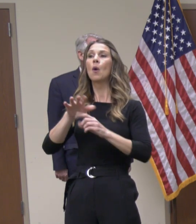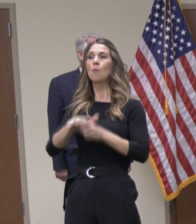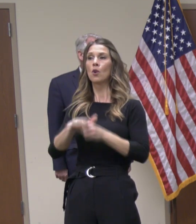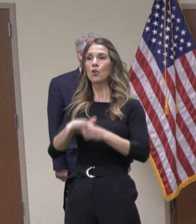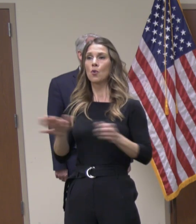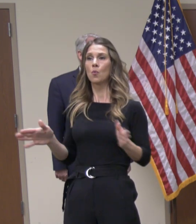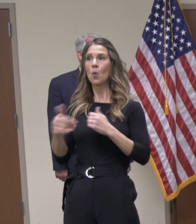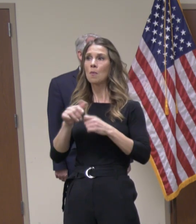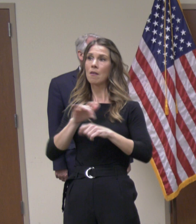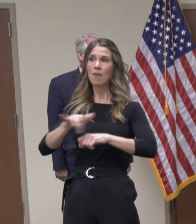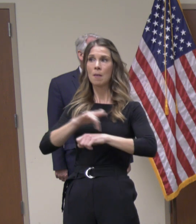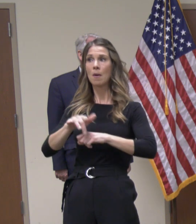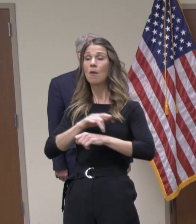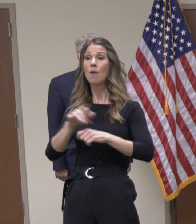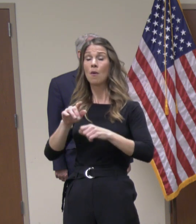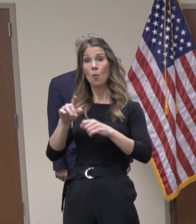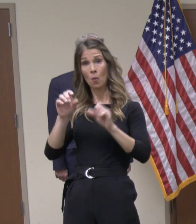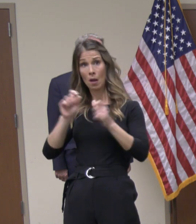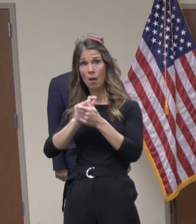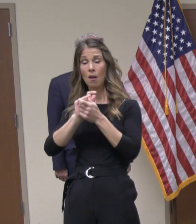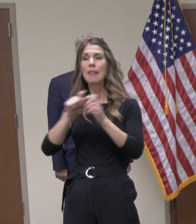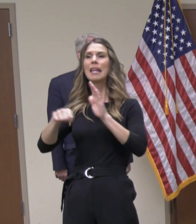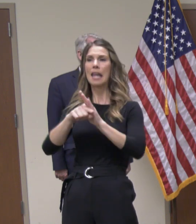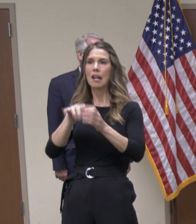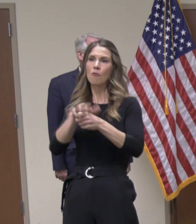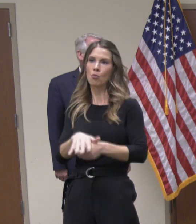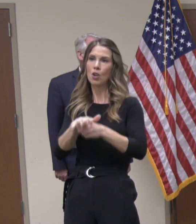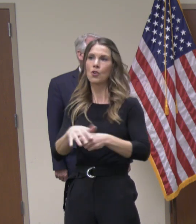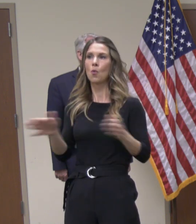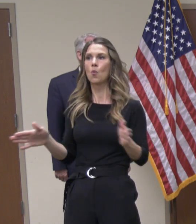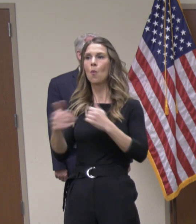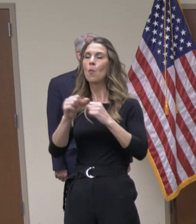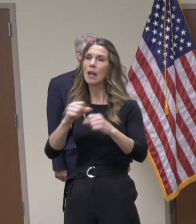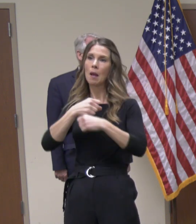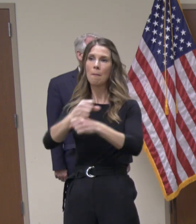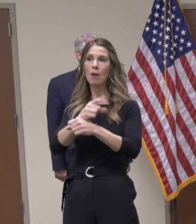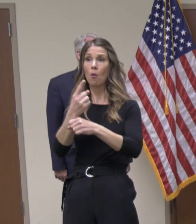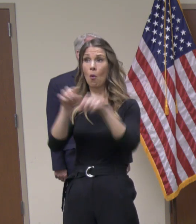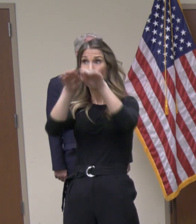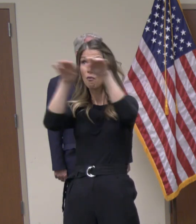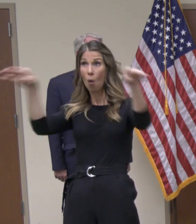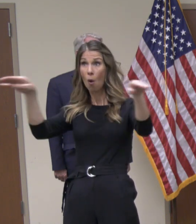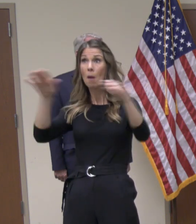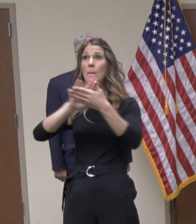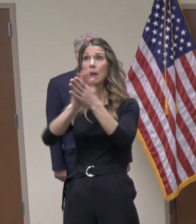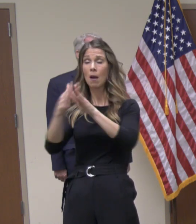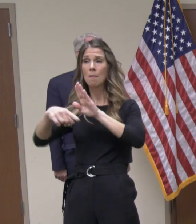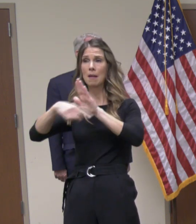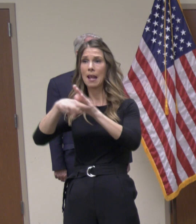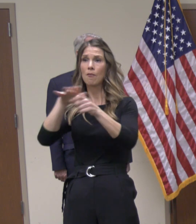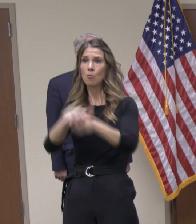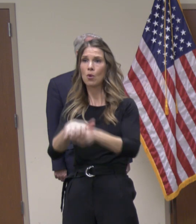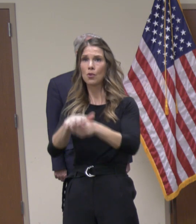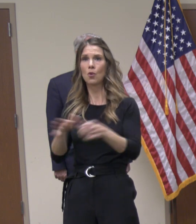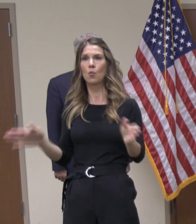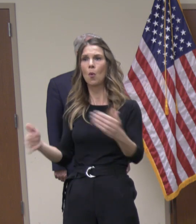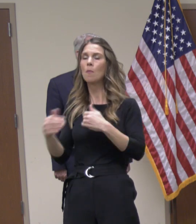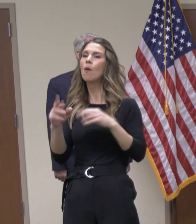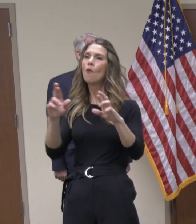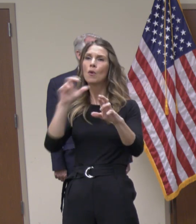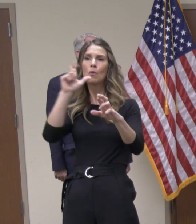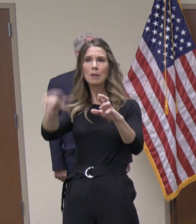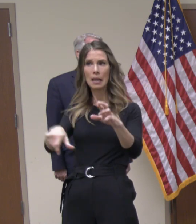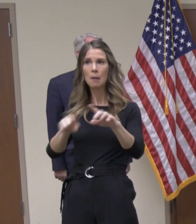can actually turn whole floors into negative pressure rooms. Hopefully it won't come to that, but the plan is quite good, and the resources that we have, we feel are adequate at this